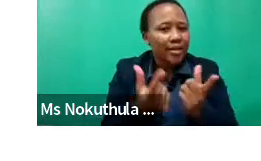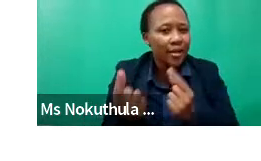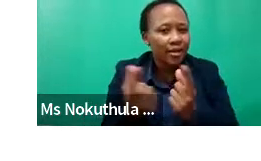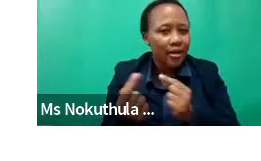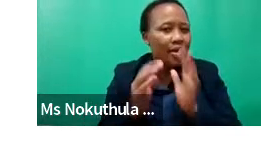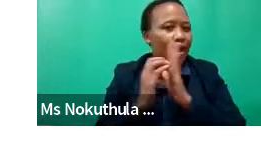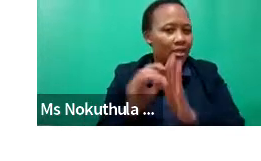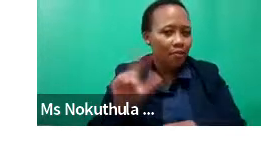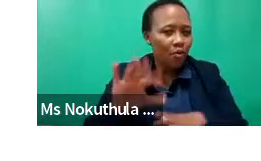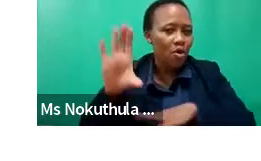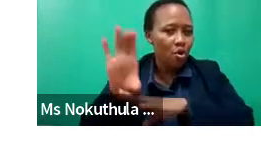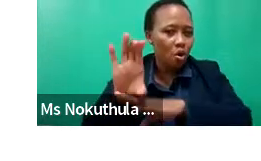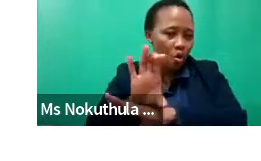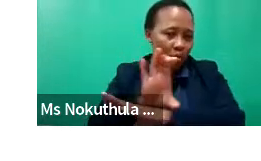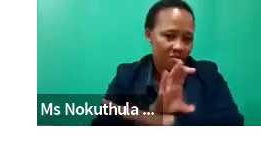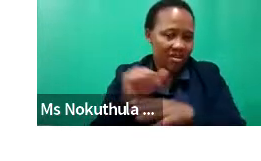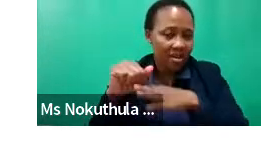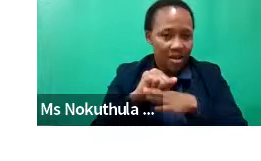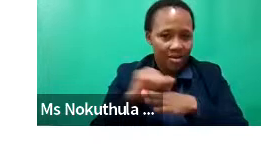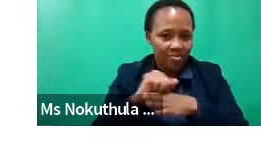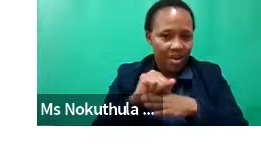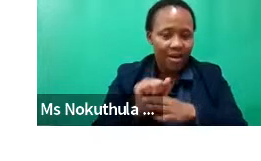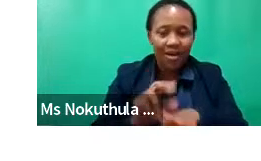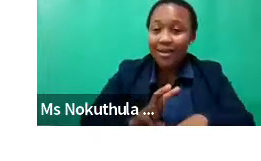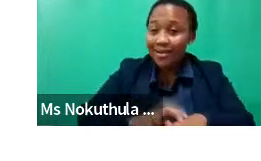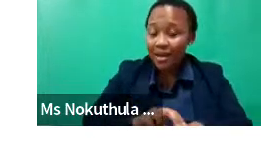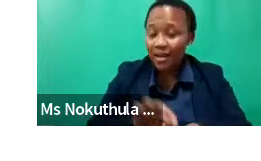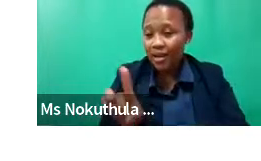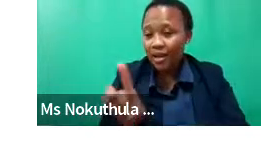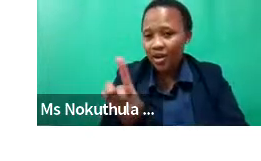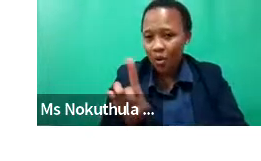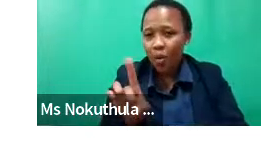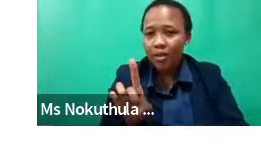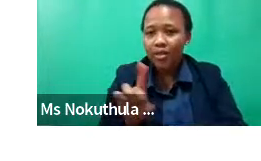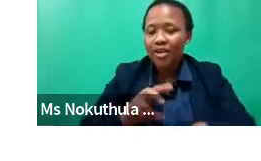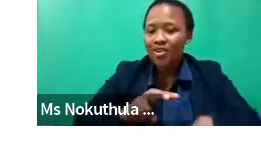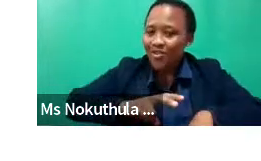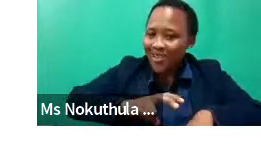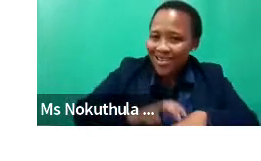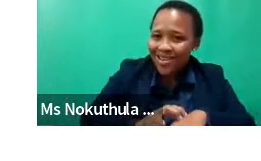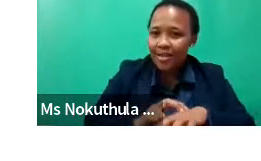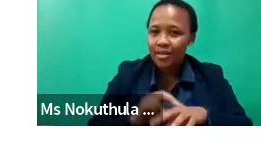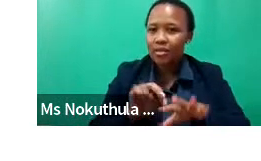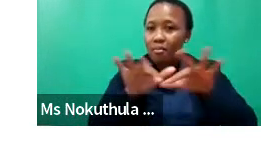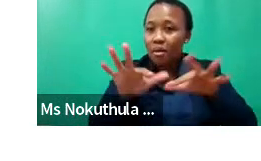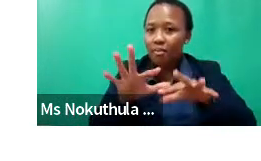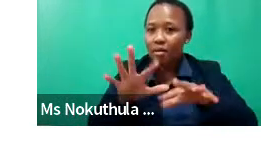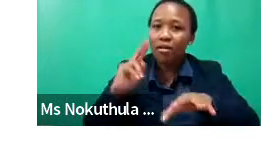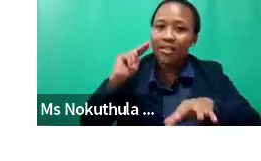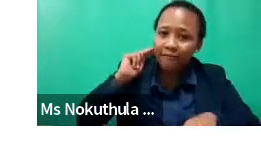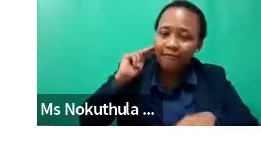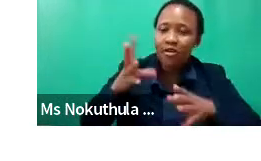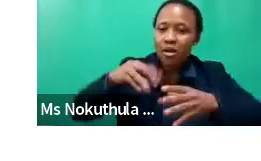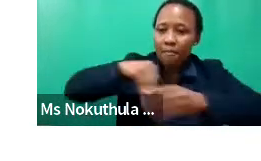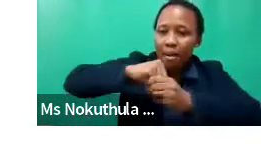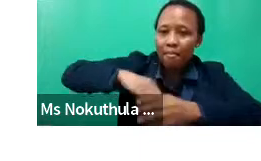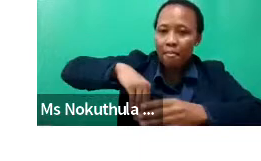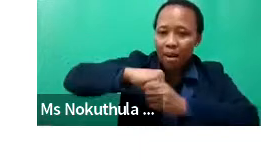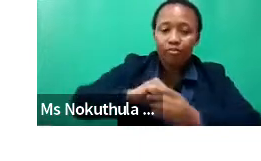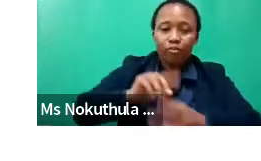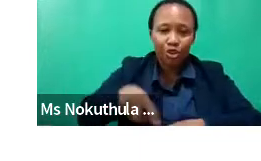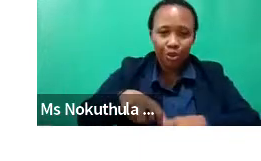training, there are different terminologies and jargons that are involved. That people that were